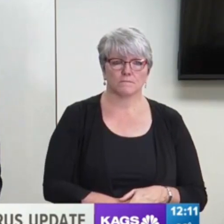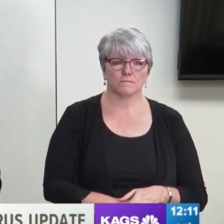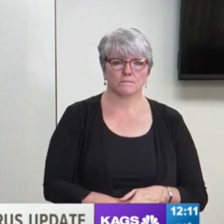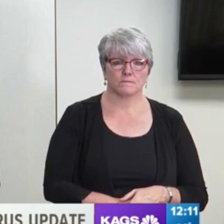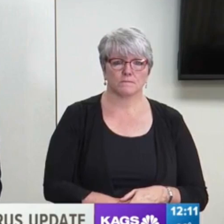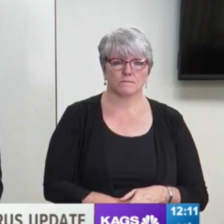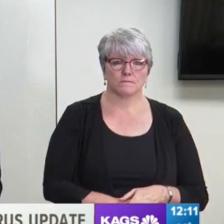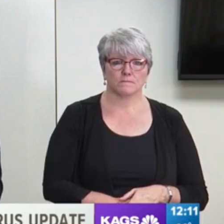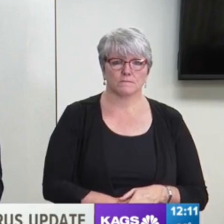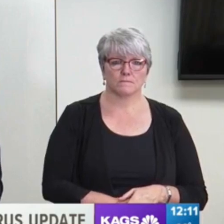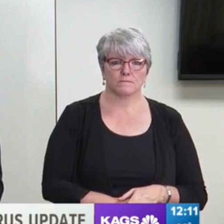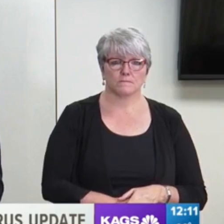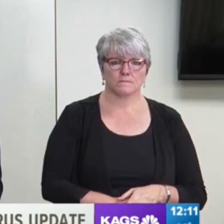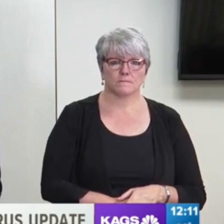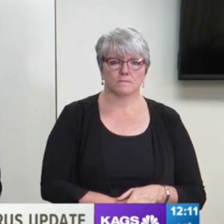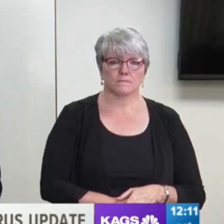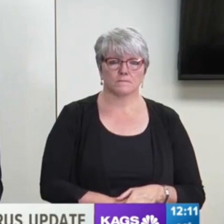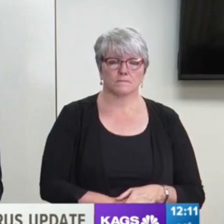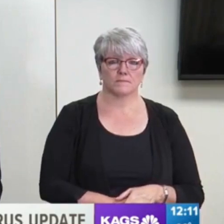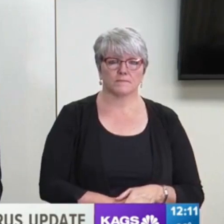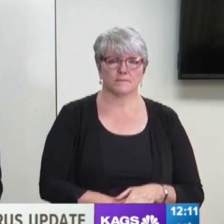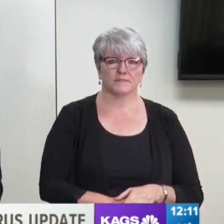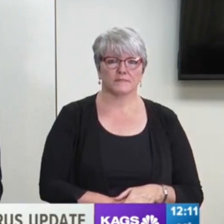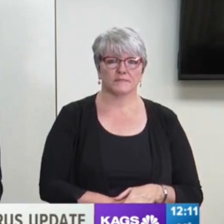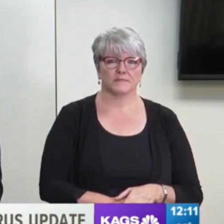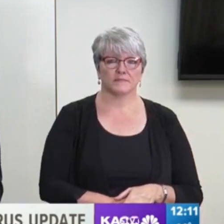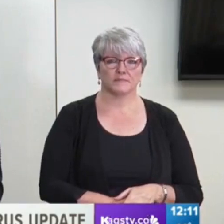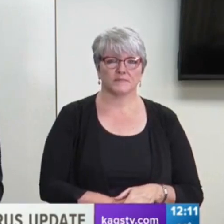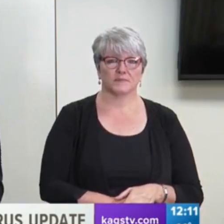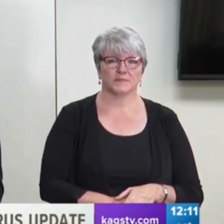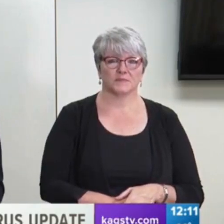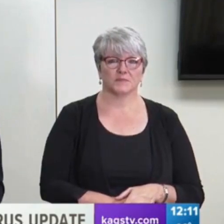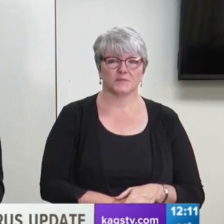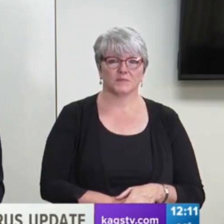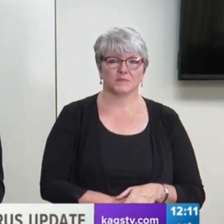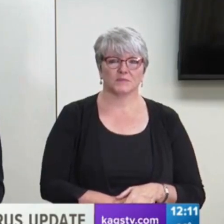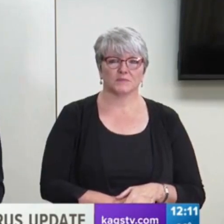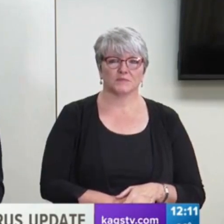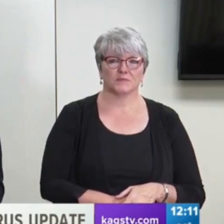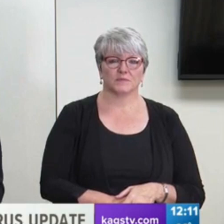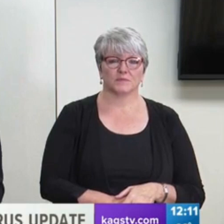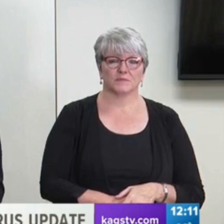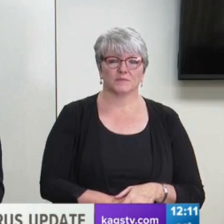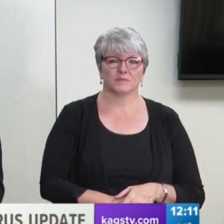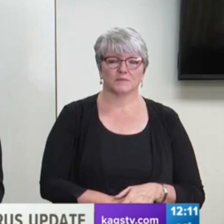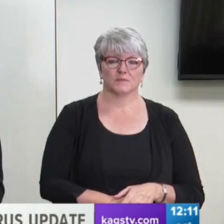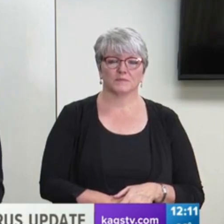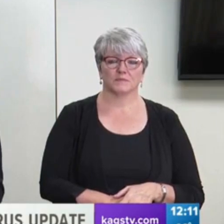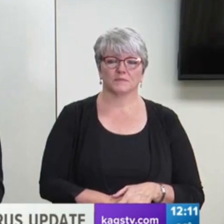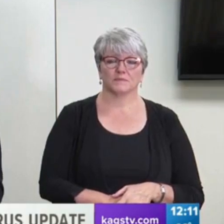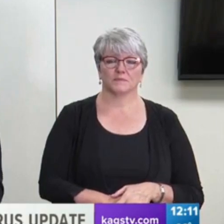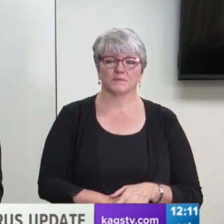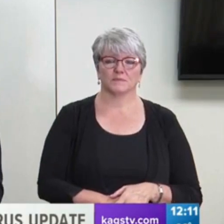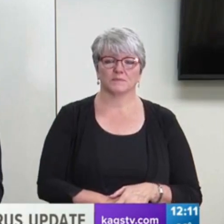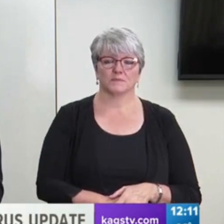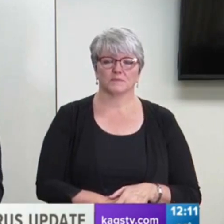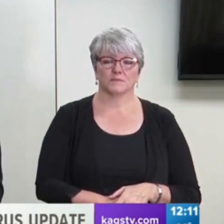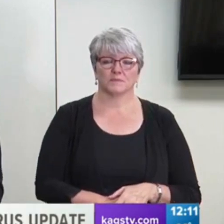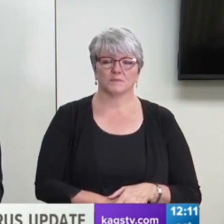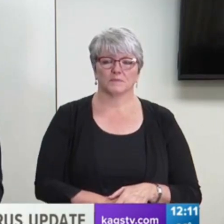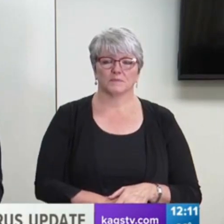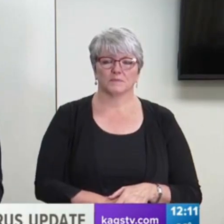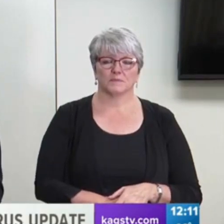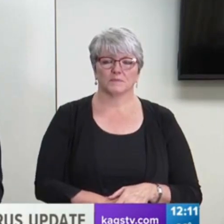we can get food and that we can support our local businesses that way as well during this tough time.